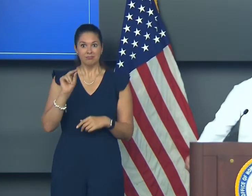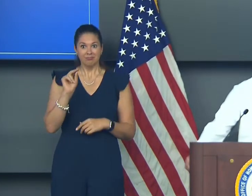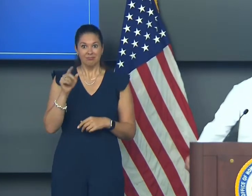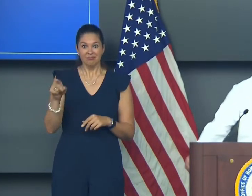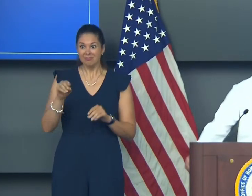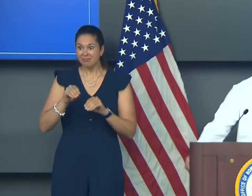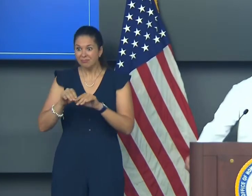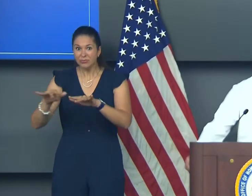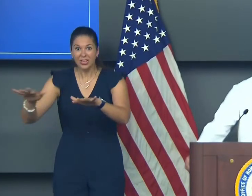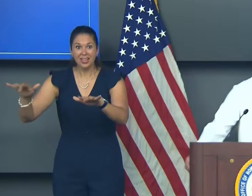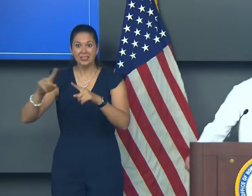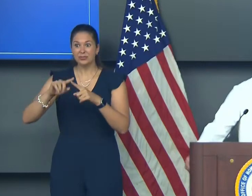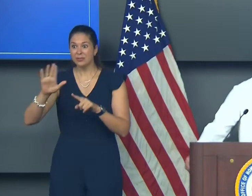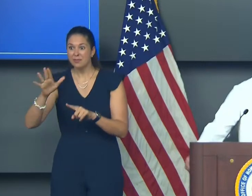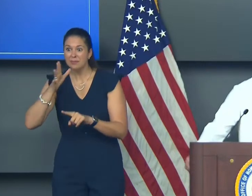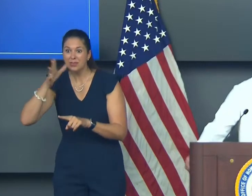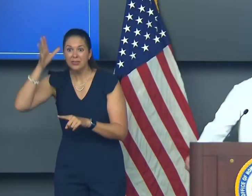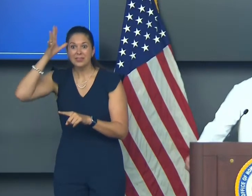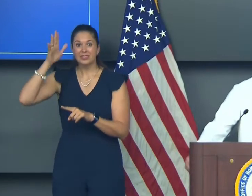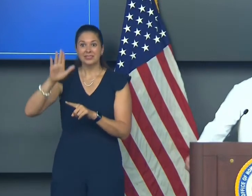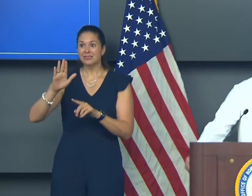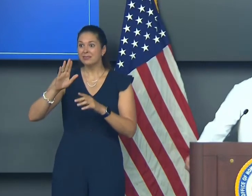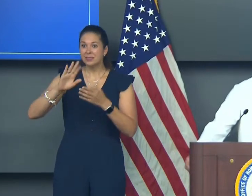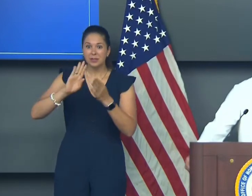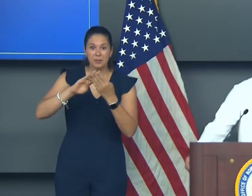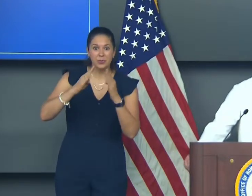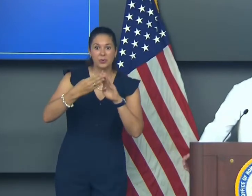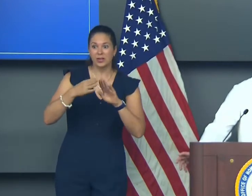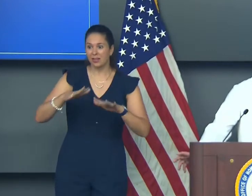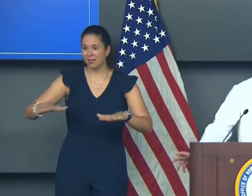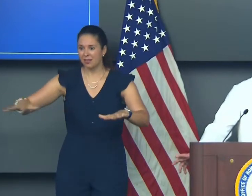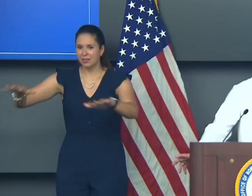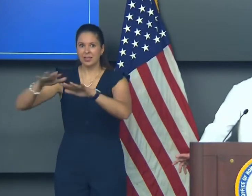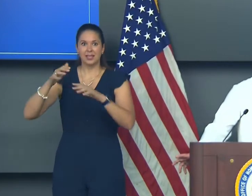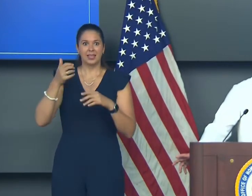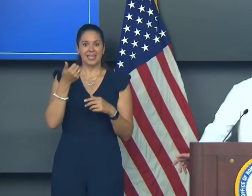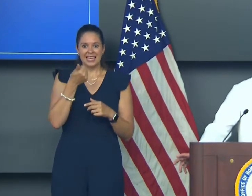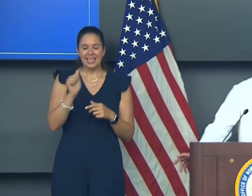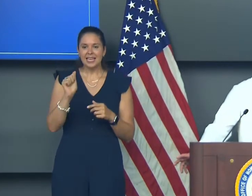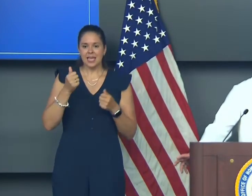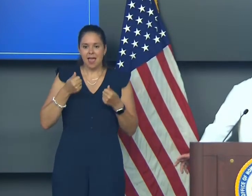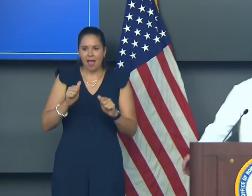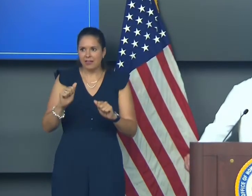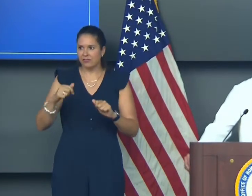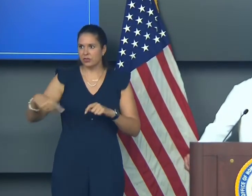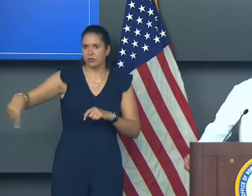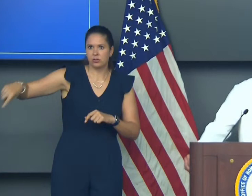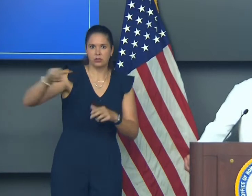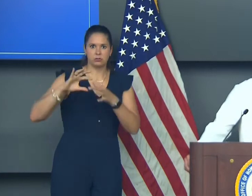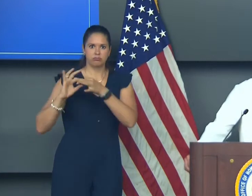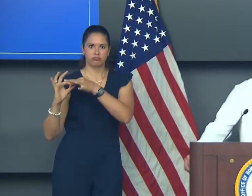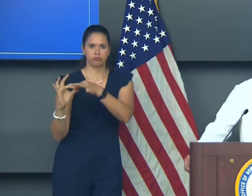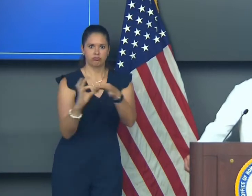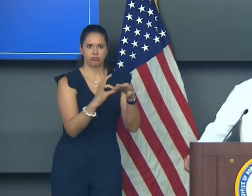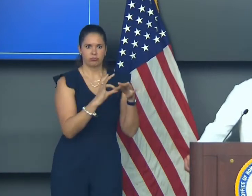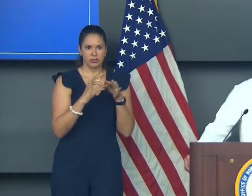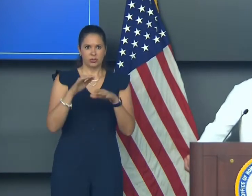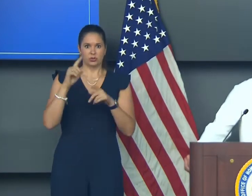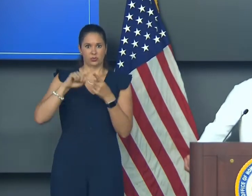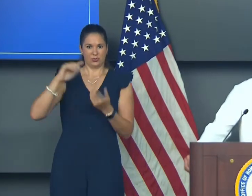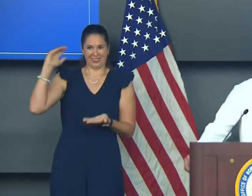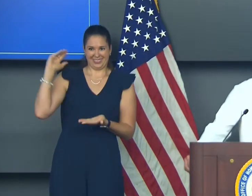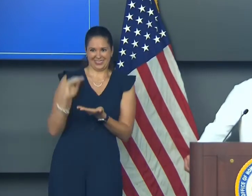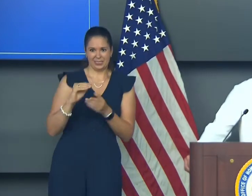grandparents and into the larger community. And any holistic effort to slow the spread of the virus,